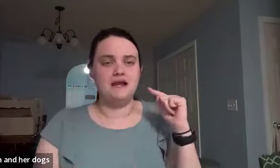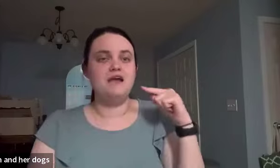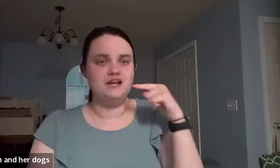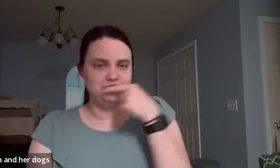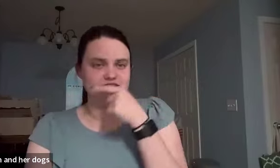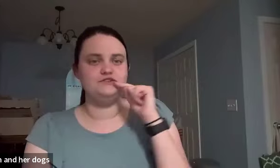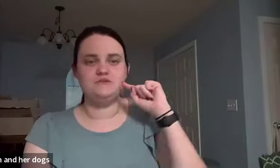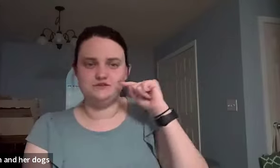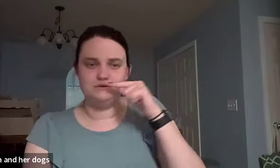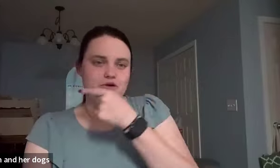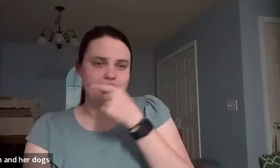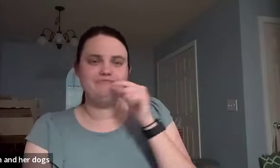I am catching myself doing this one more now.